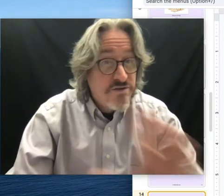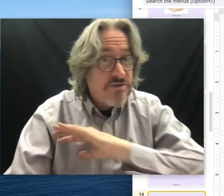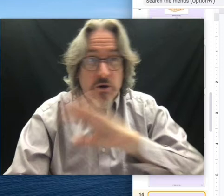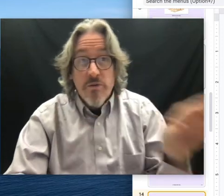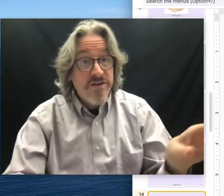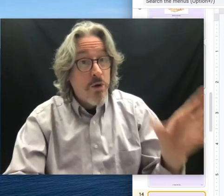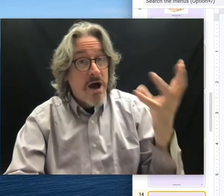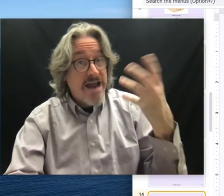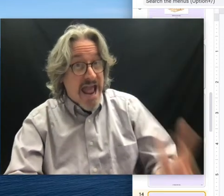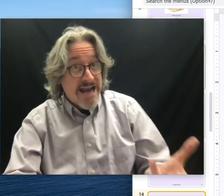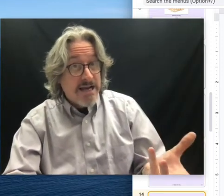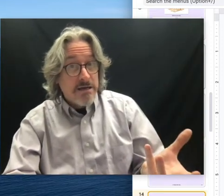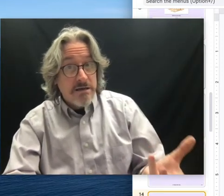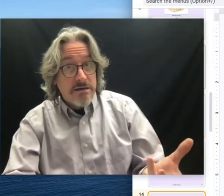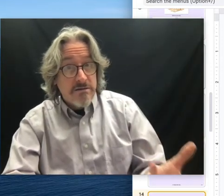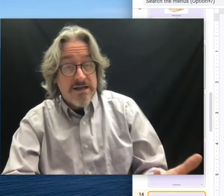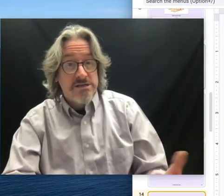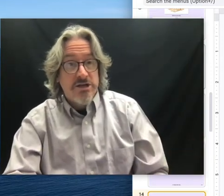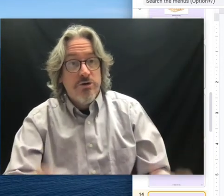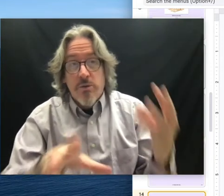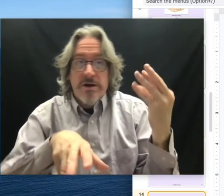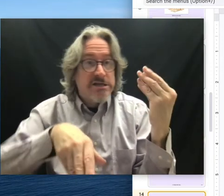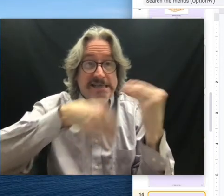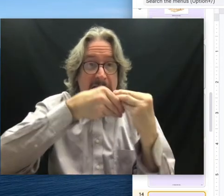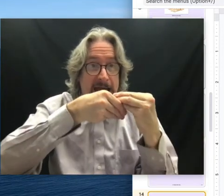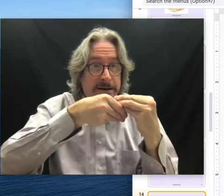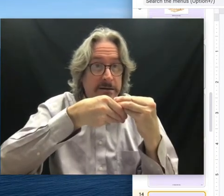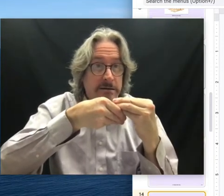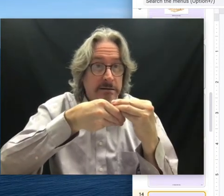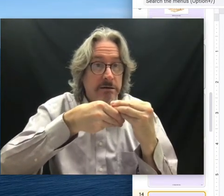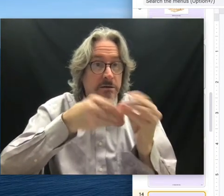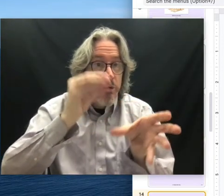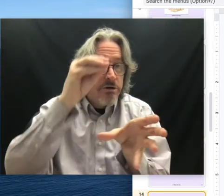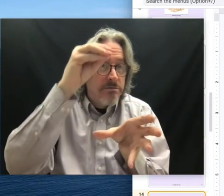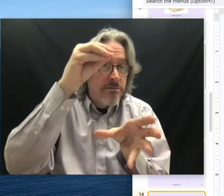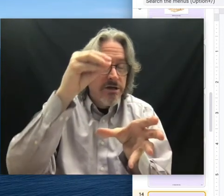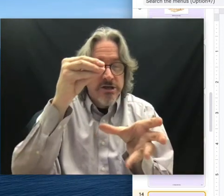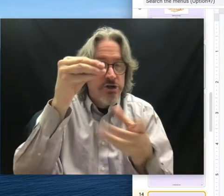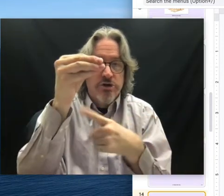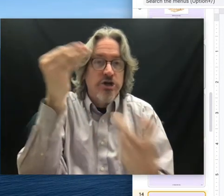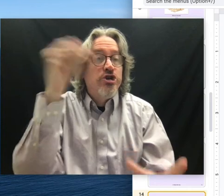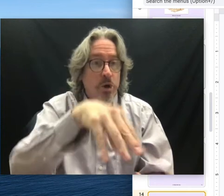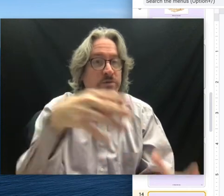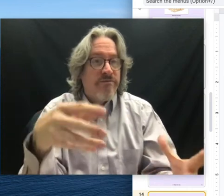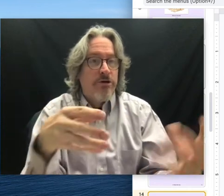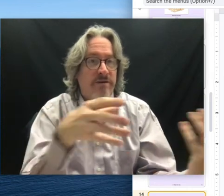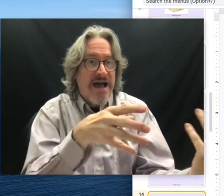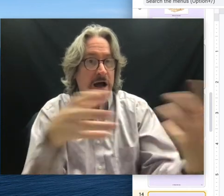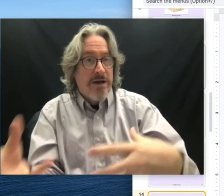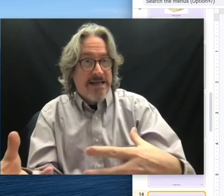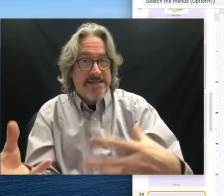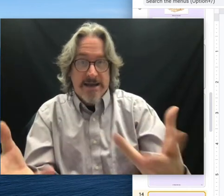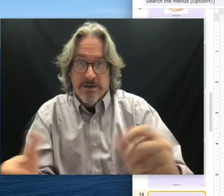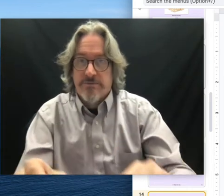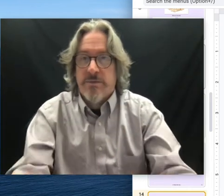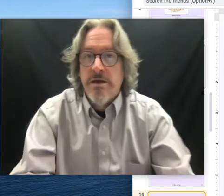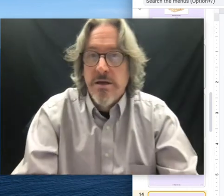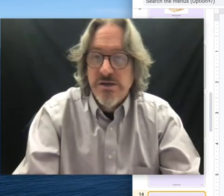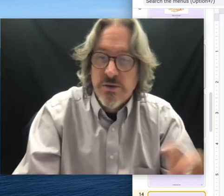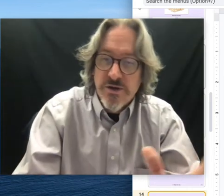There's the whole video on adding things. You don't want to just add, or you're going to show the verb of how it gets